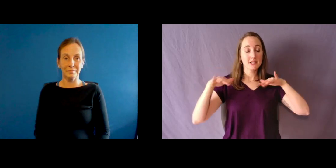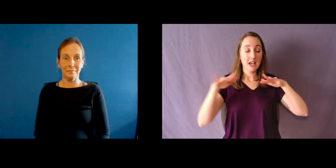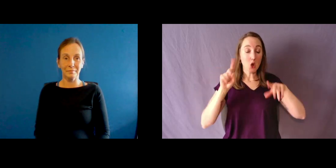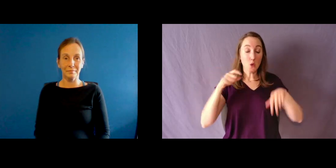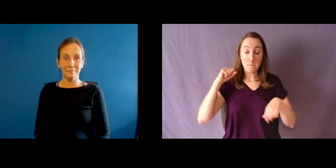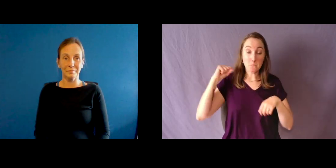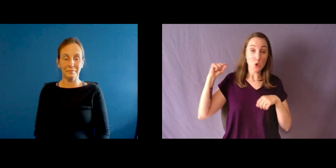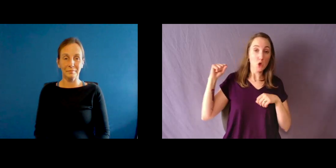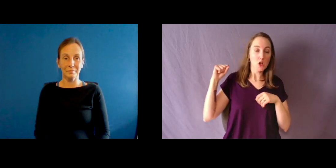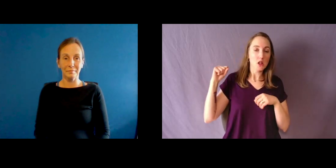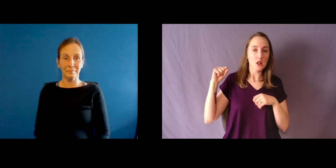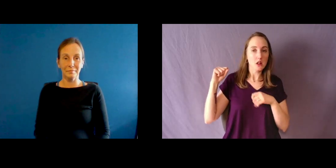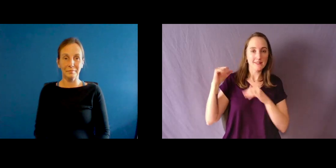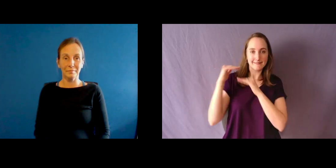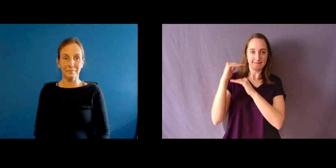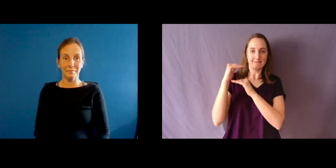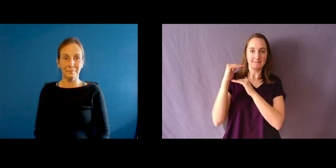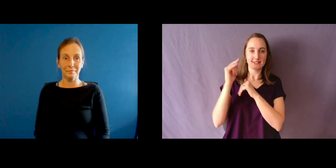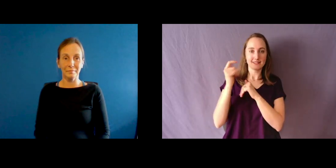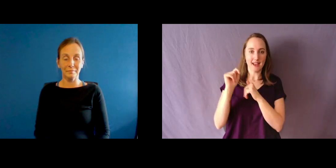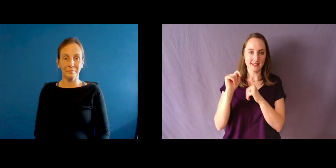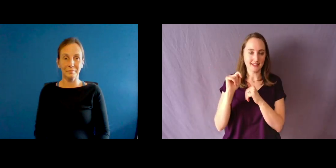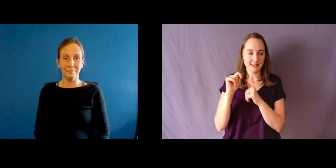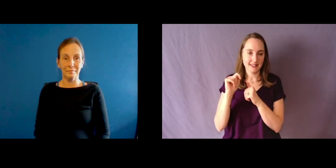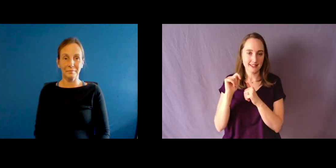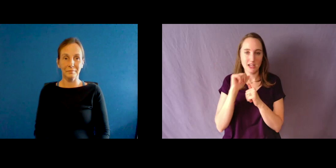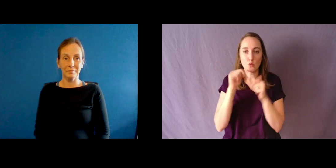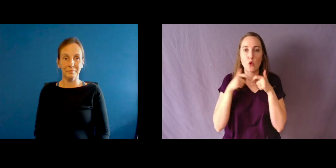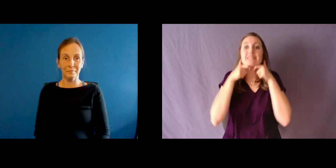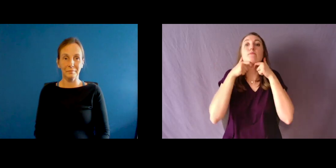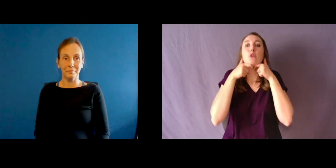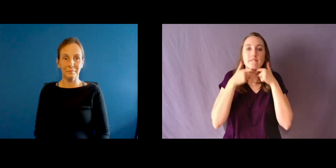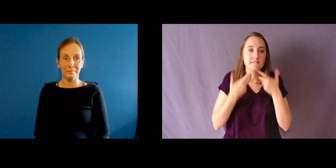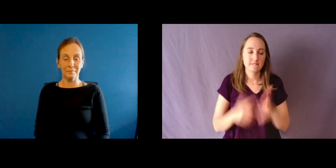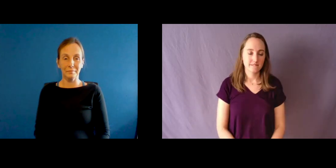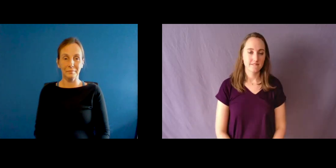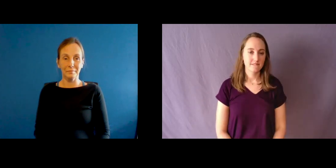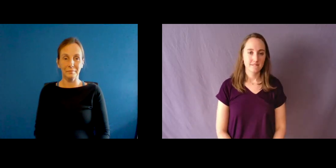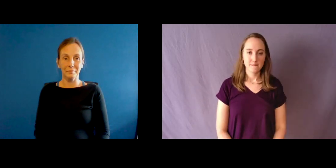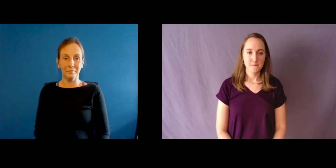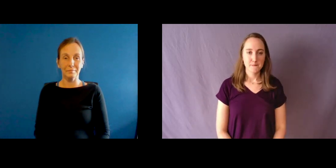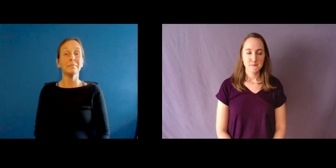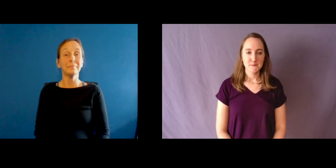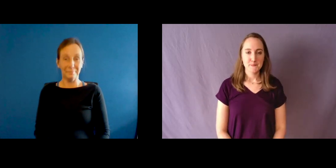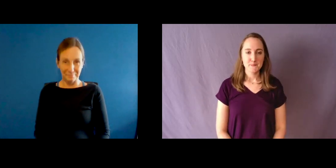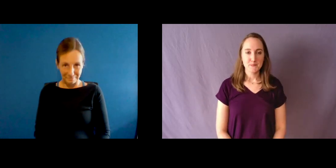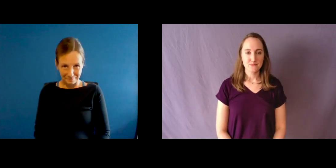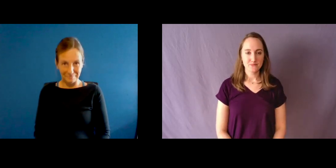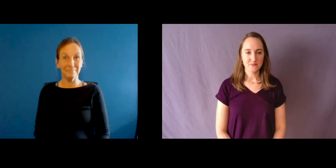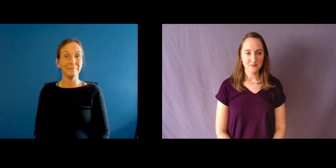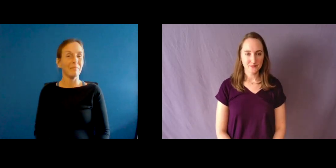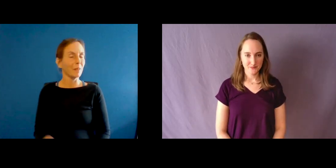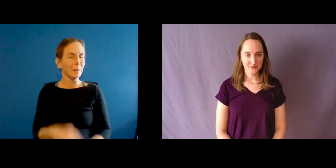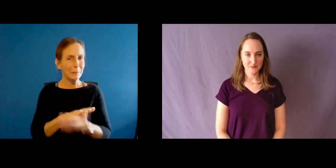pull it, it won't ever go any tighter than like just won't slip off. Like it won't choke the dog. Yeah. Yeah. That's so